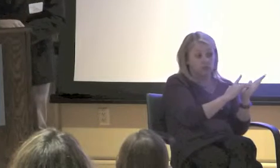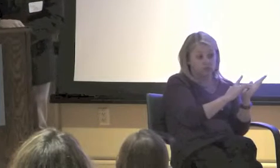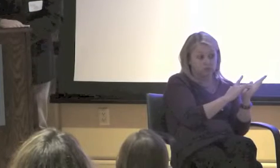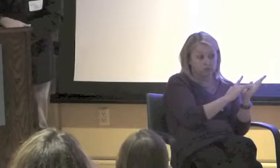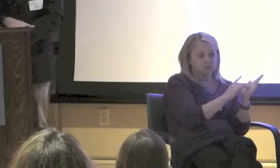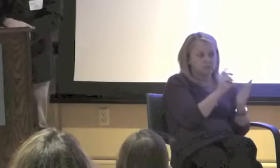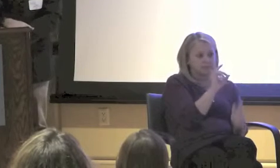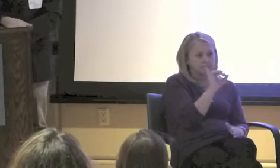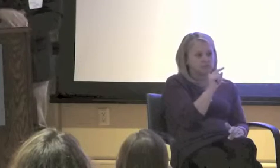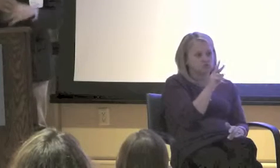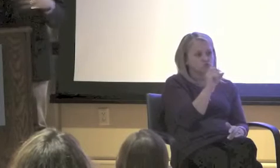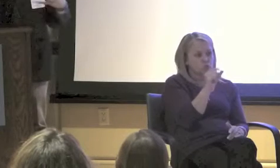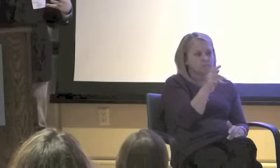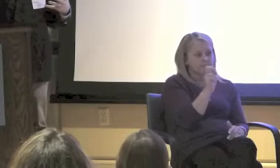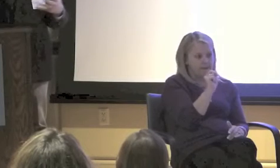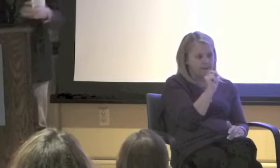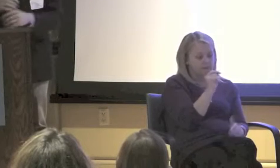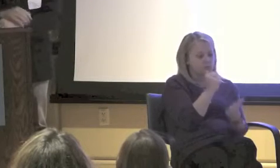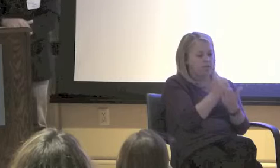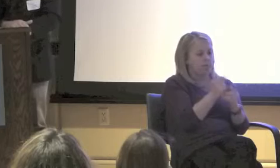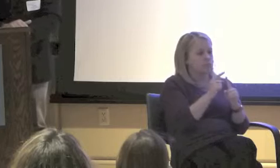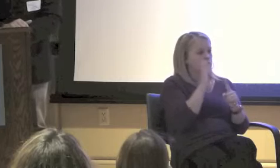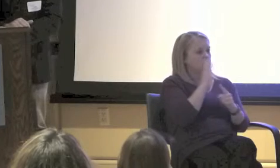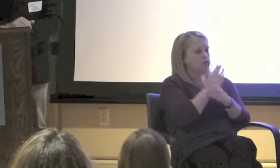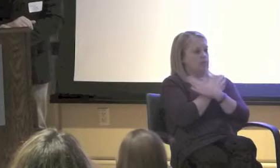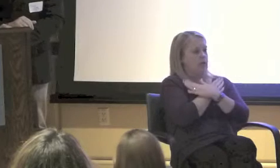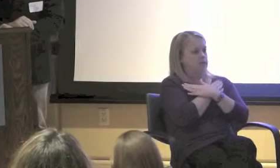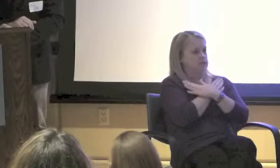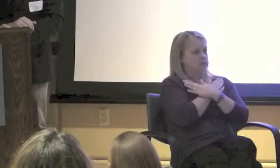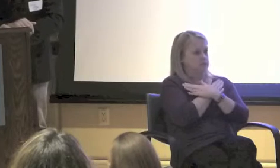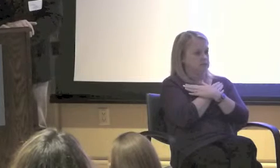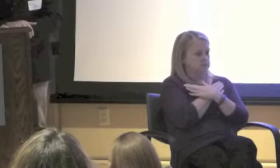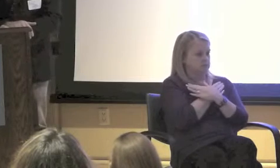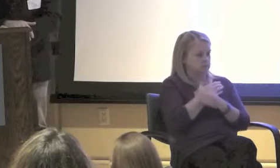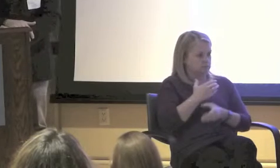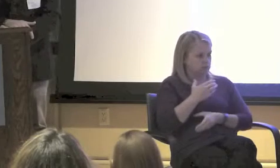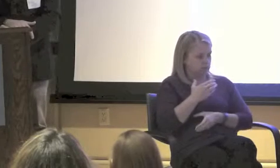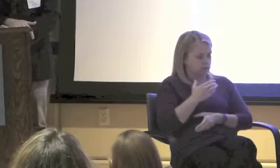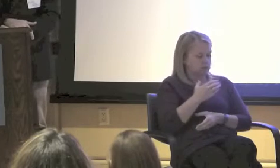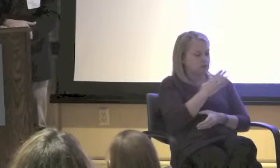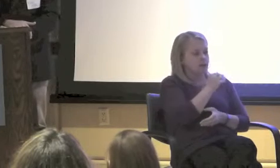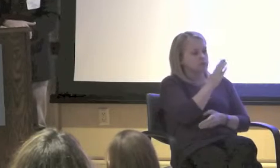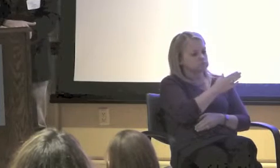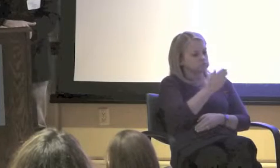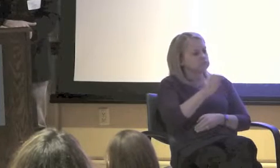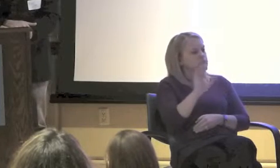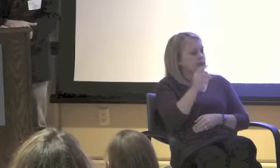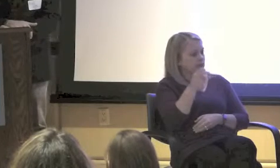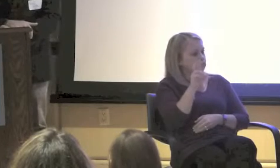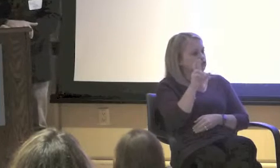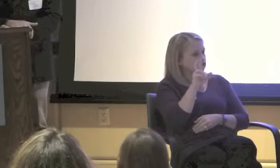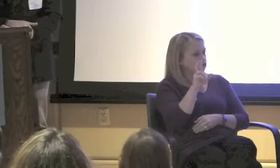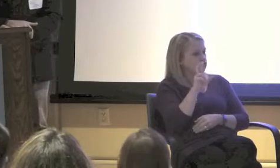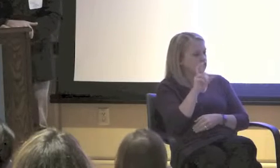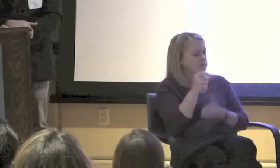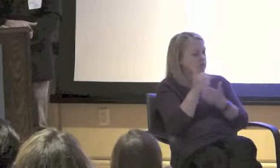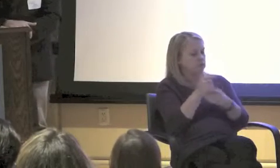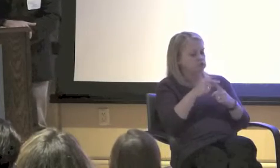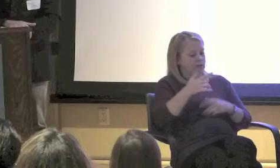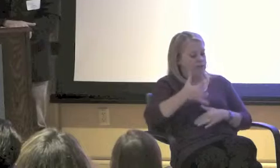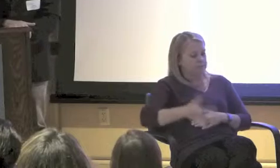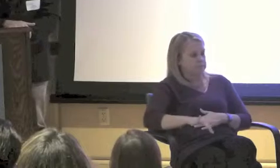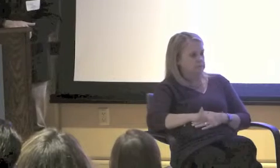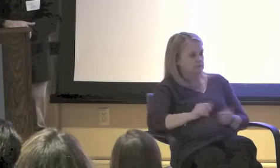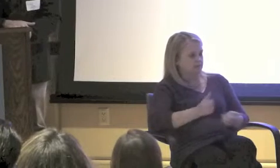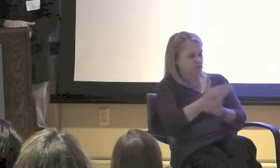medications like ditropan to help relax the bladder when it's too tight, and intermittent catheterization to help empty the